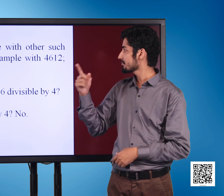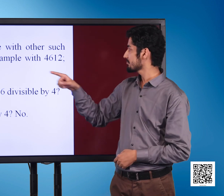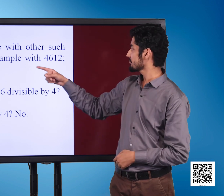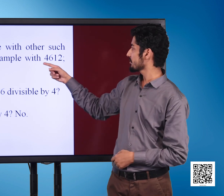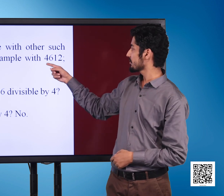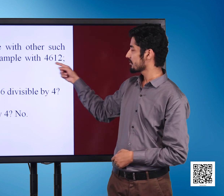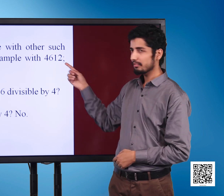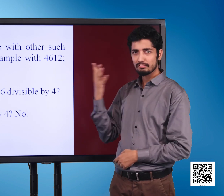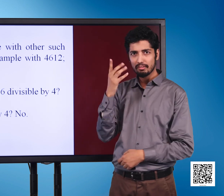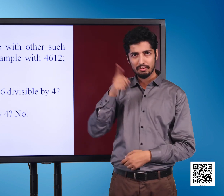4612,